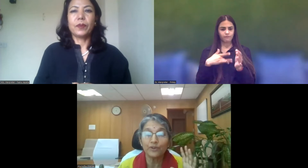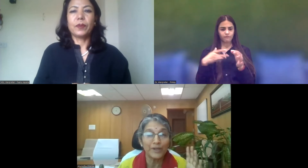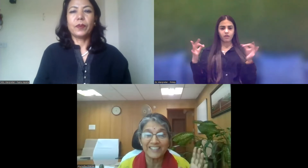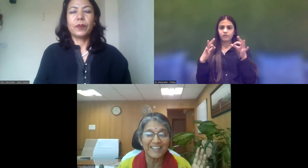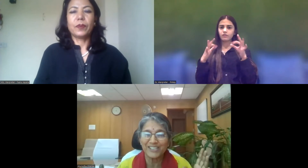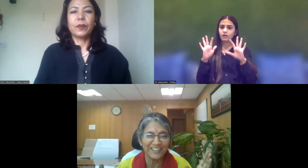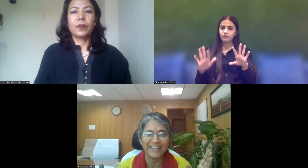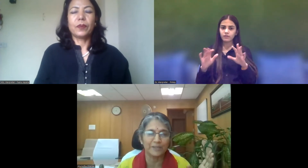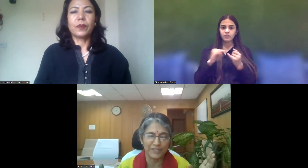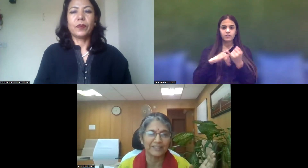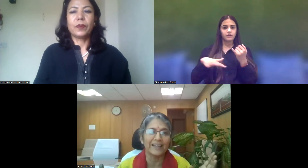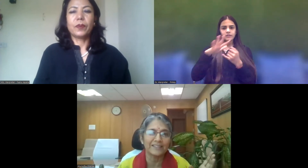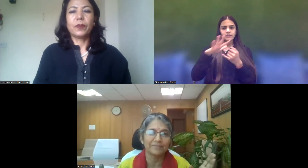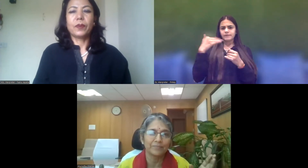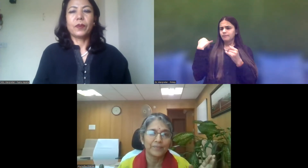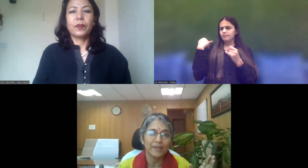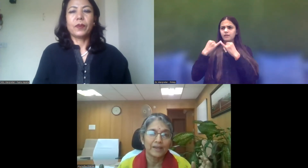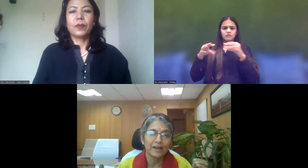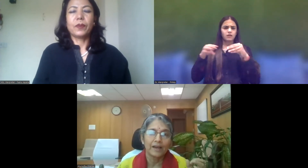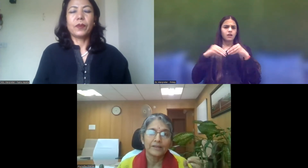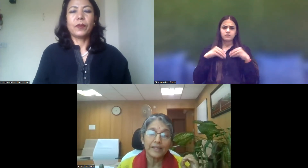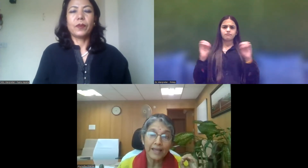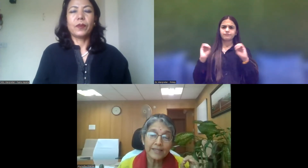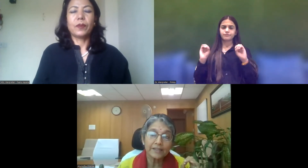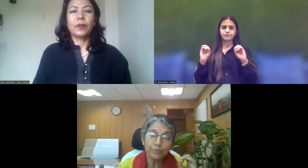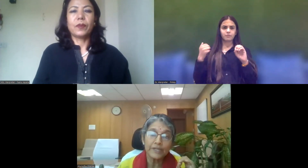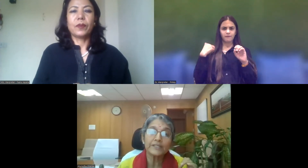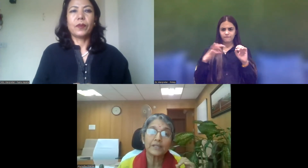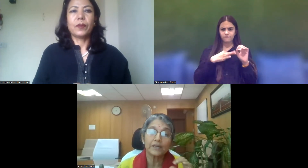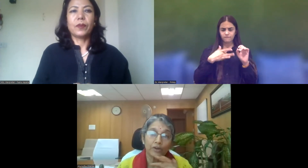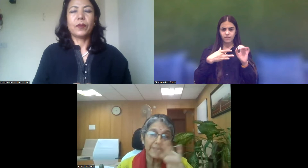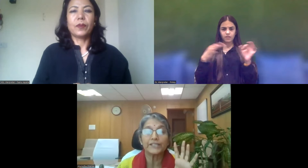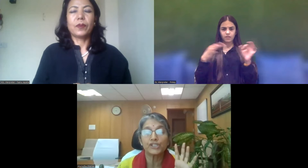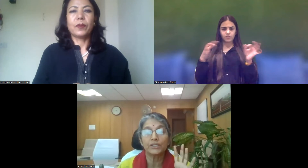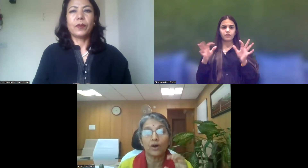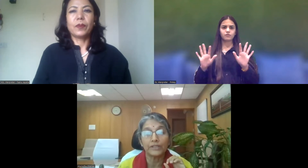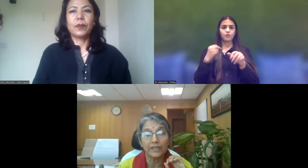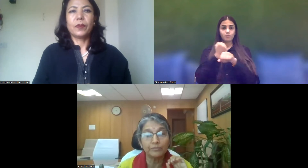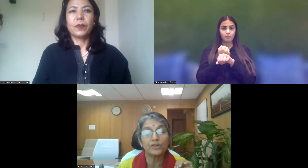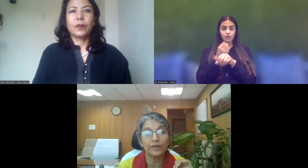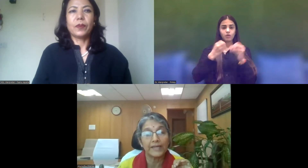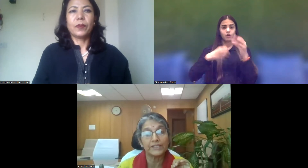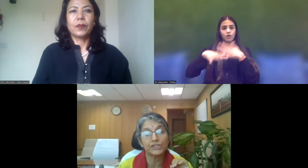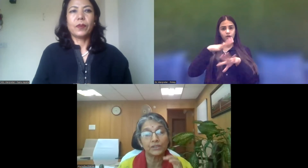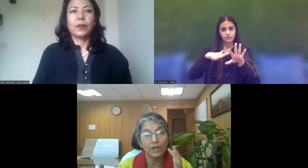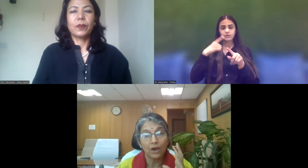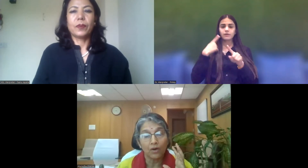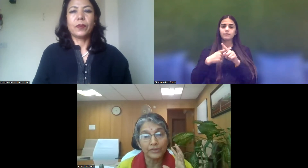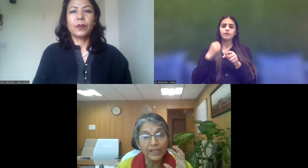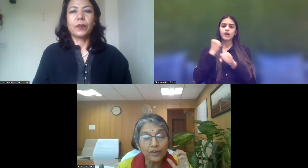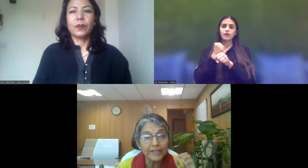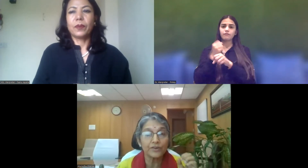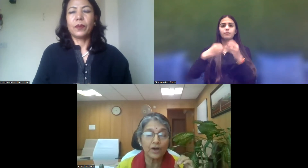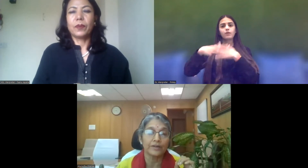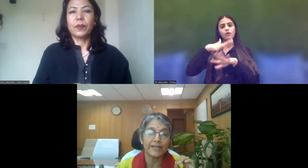I have no hesitation in accepting that. As the police organization or the government organization or